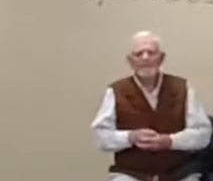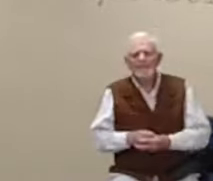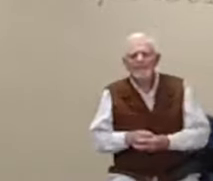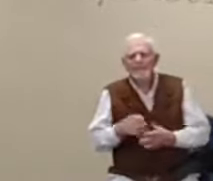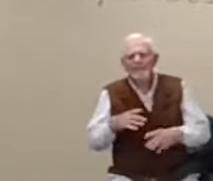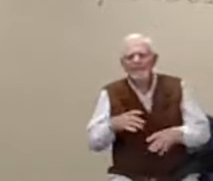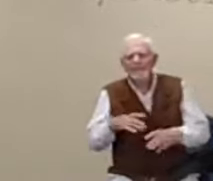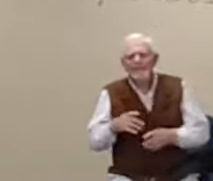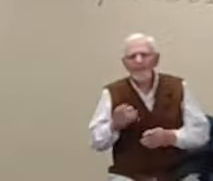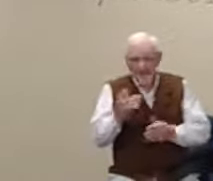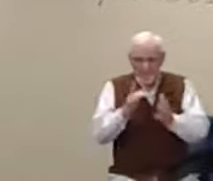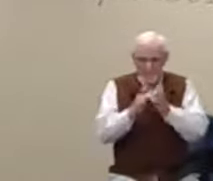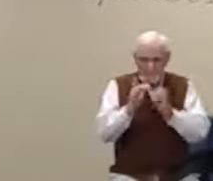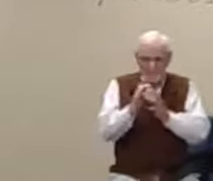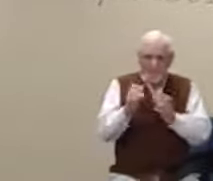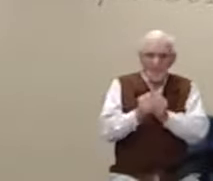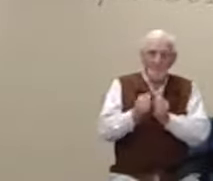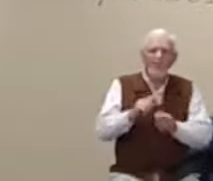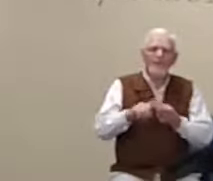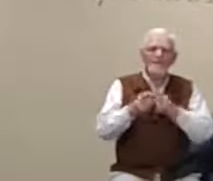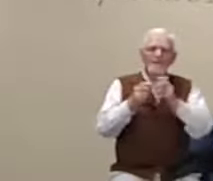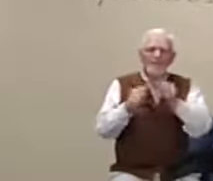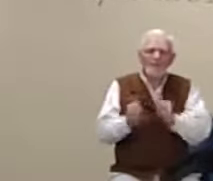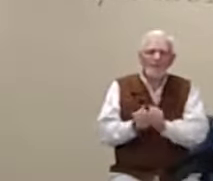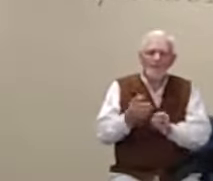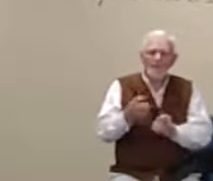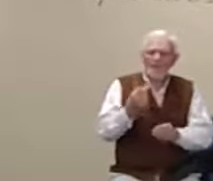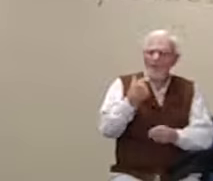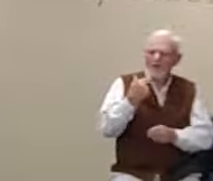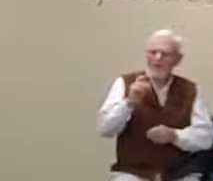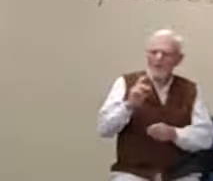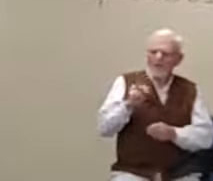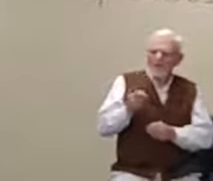If Jesus Christ will fellowship with them, well, then who are you?